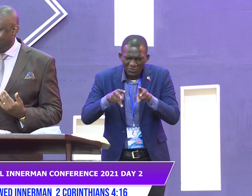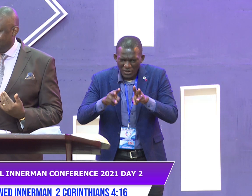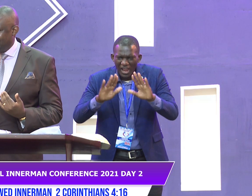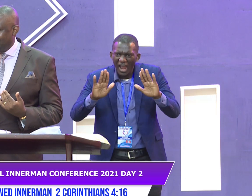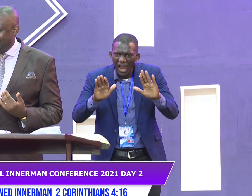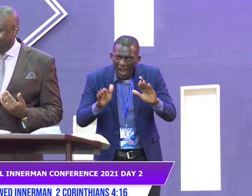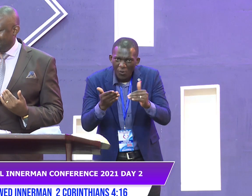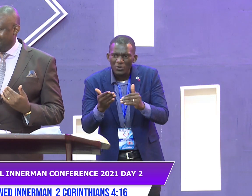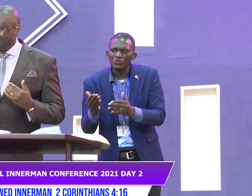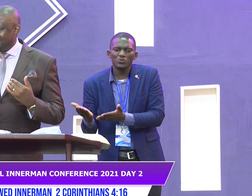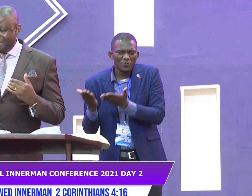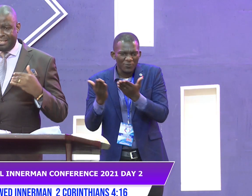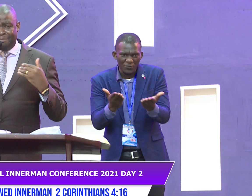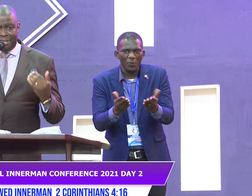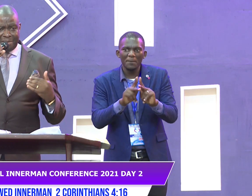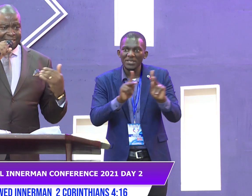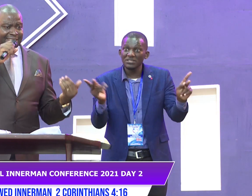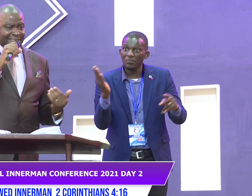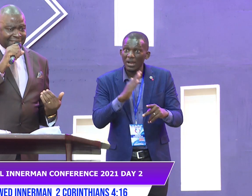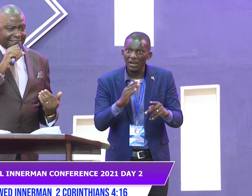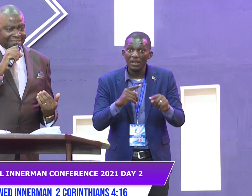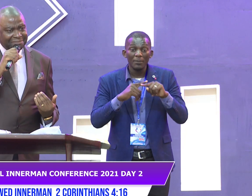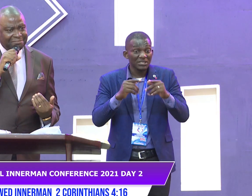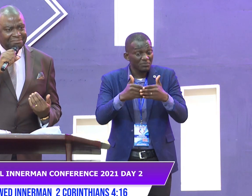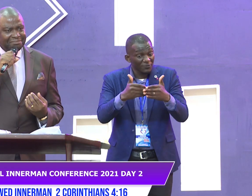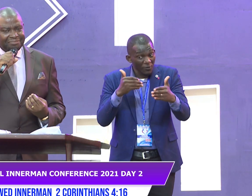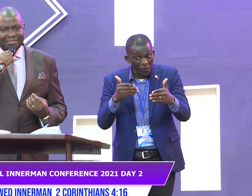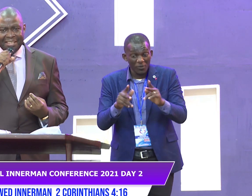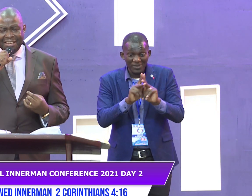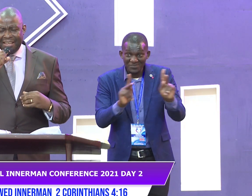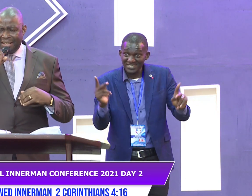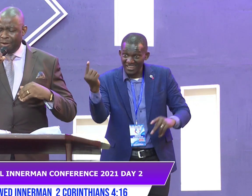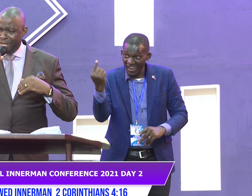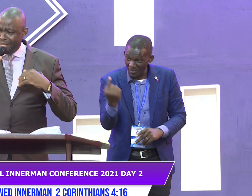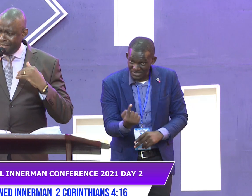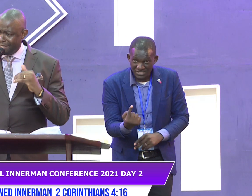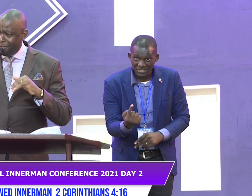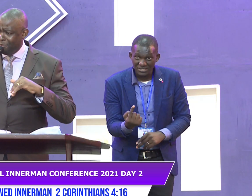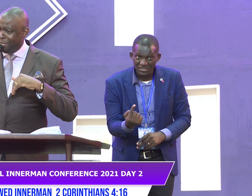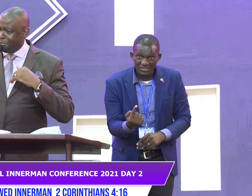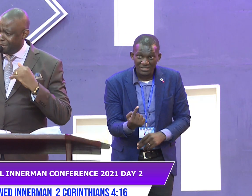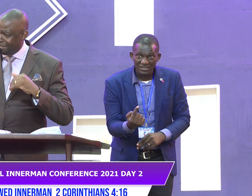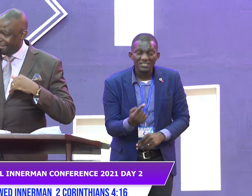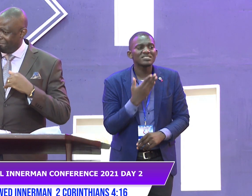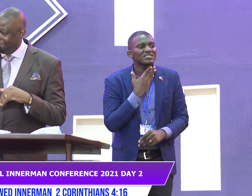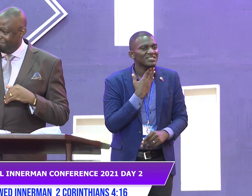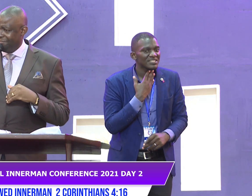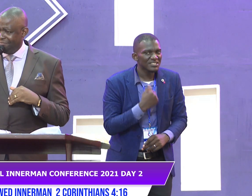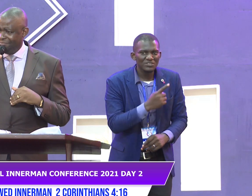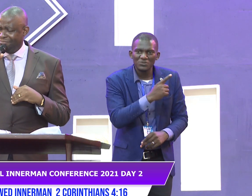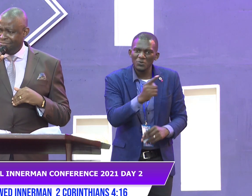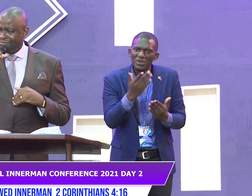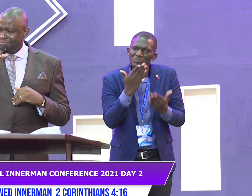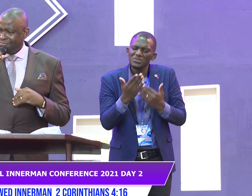looking for evidence through which he can restore peace. And yet, peace has not yet been restored. And